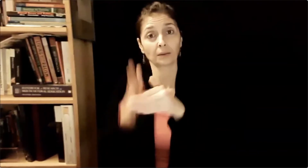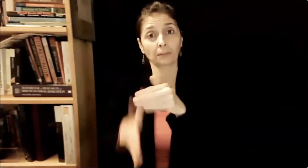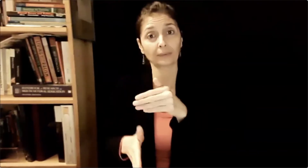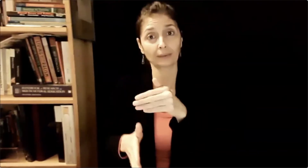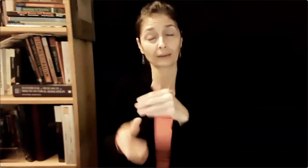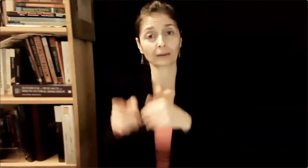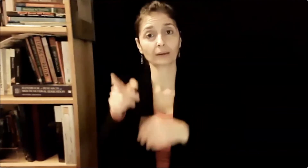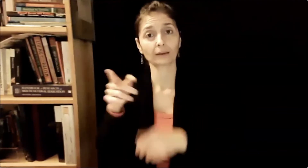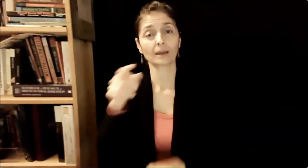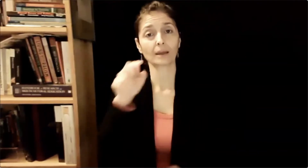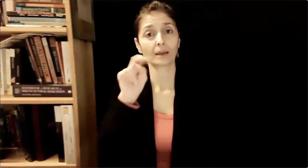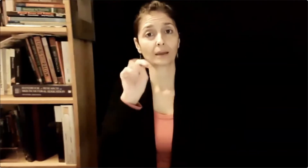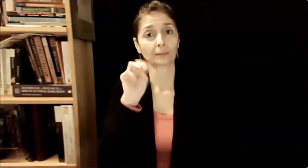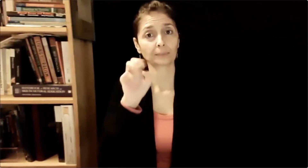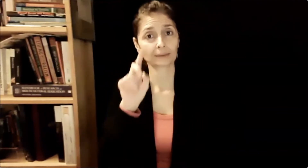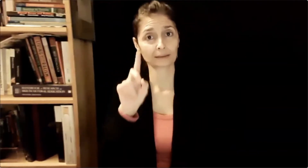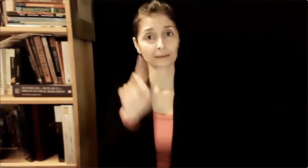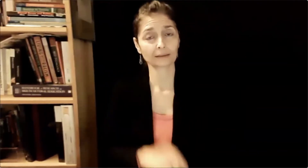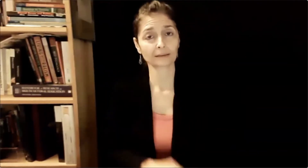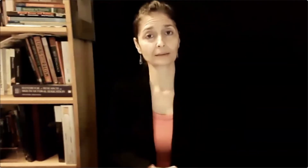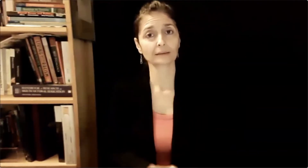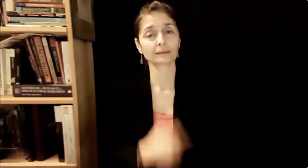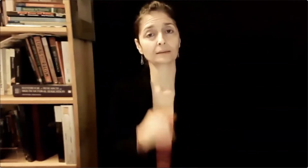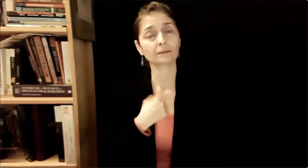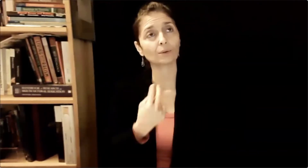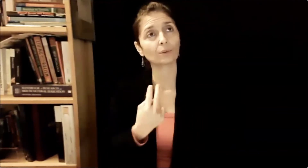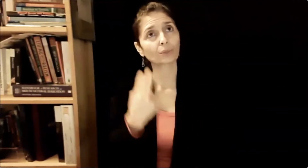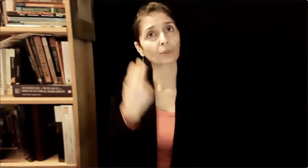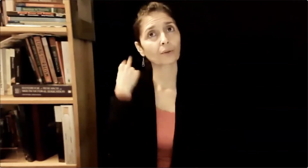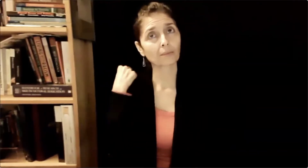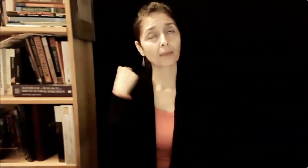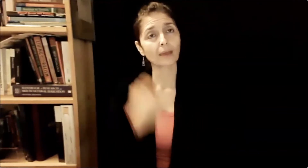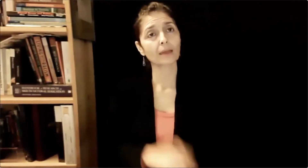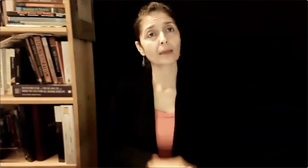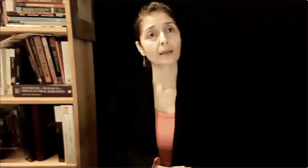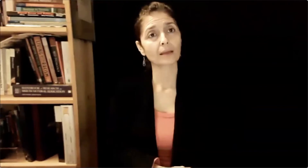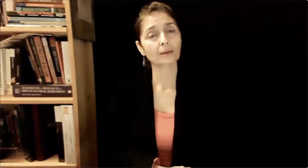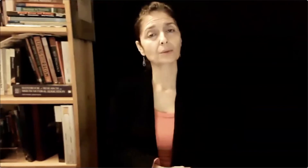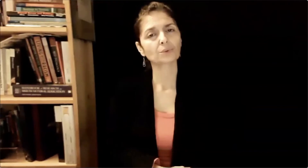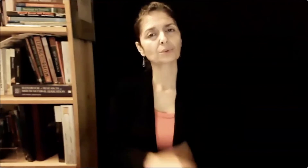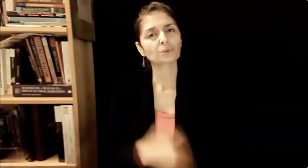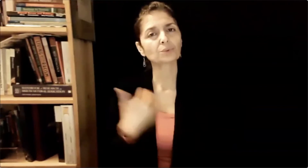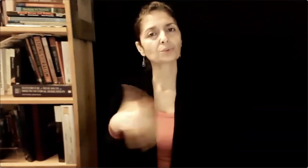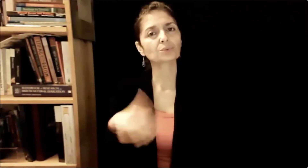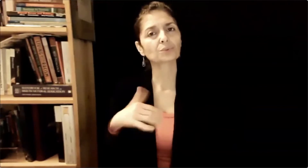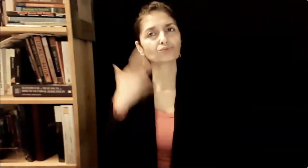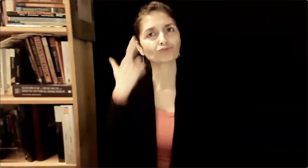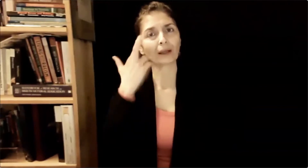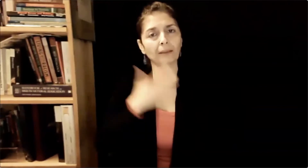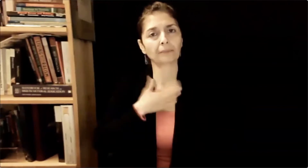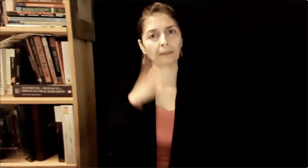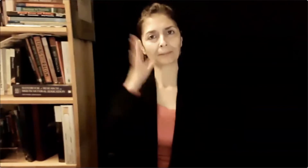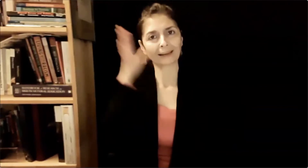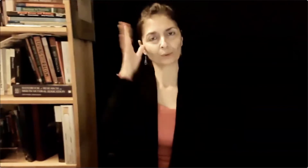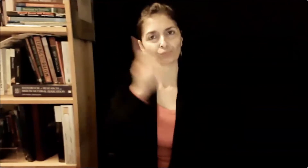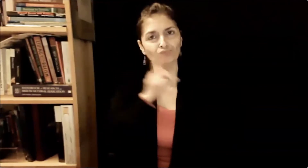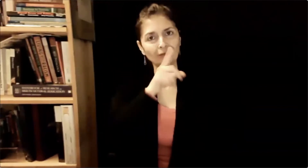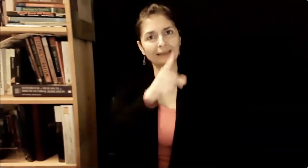After I completed my schooling at New Mexico School for the Deaf, I reflected on my time there.